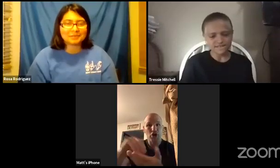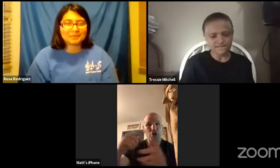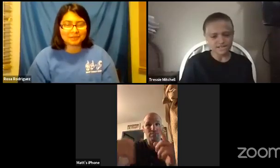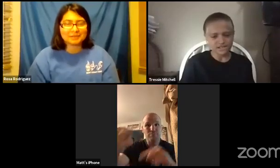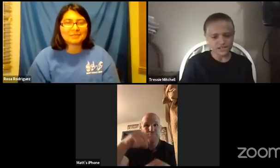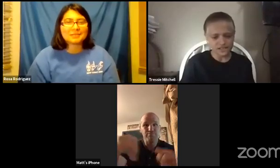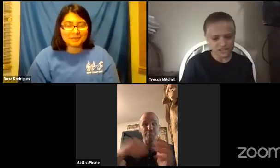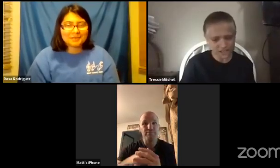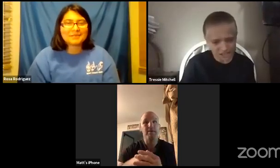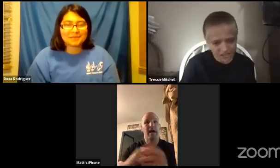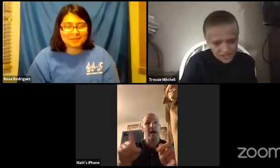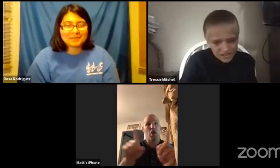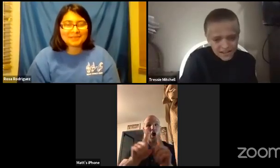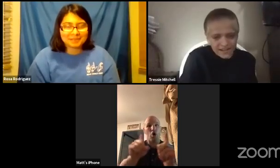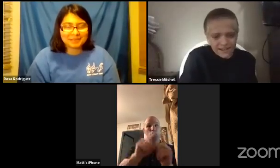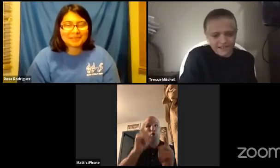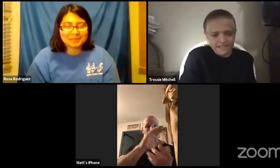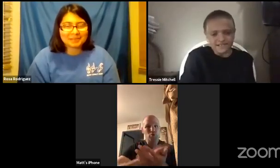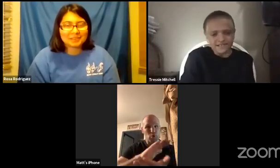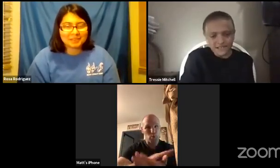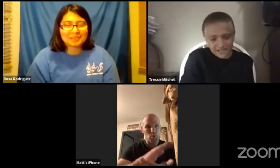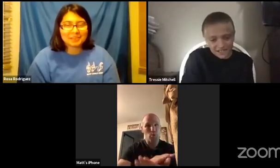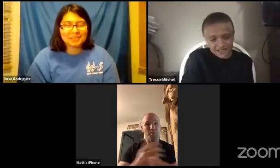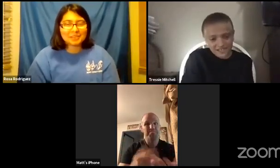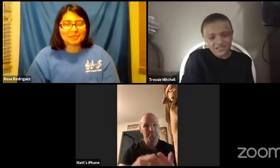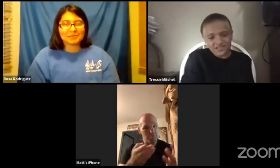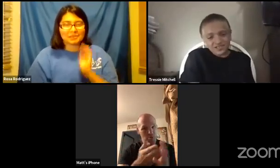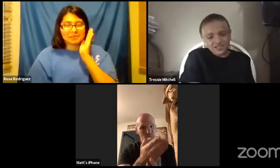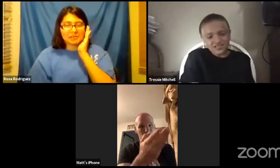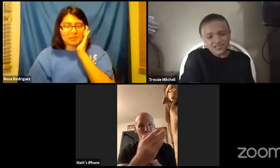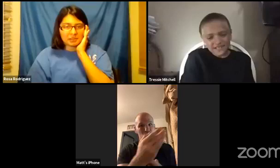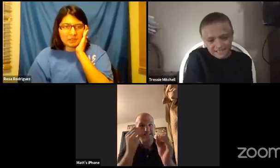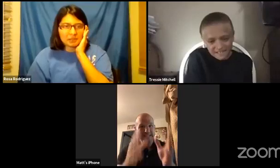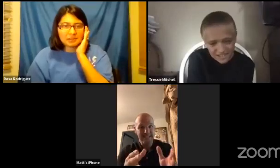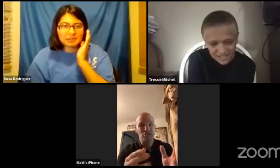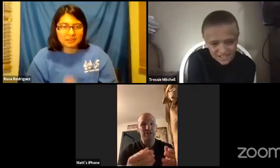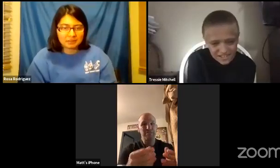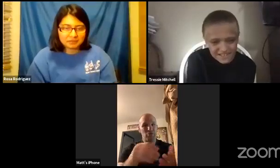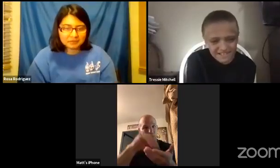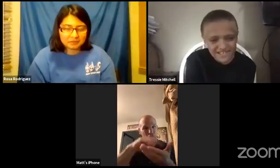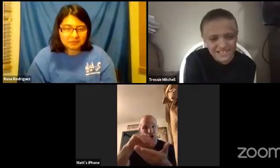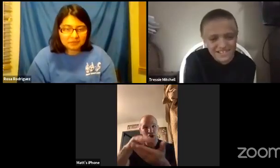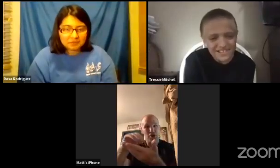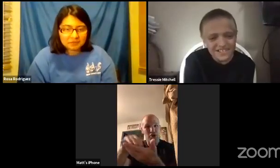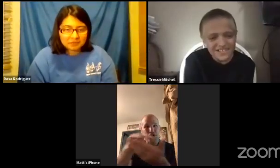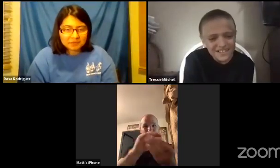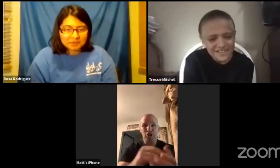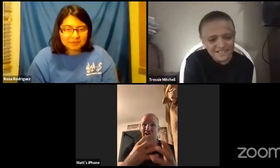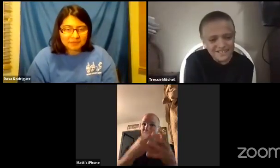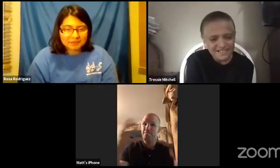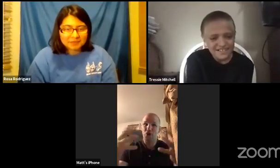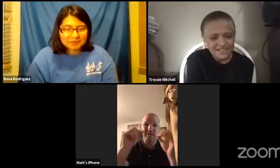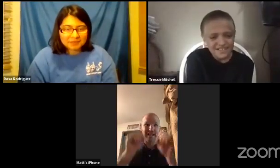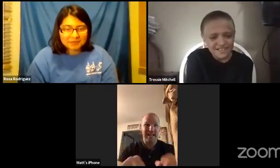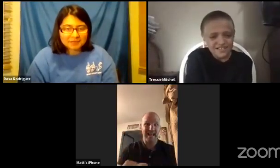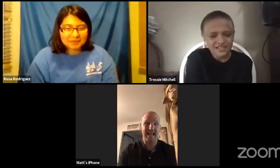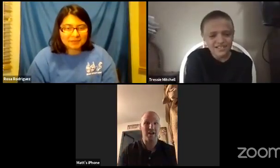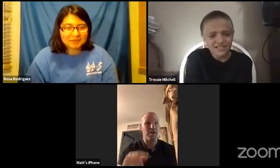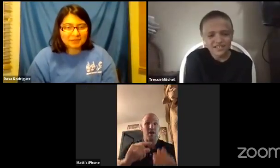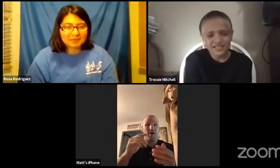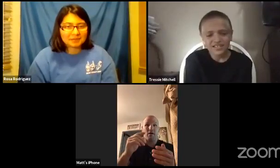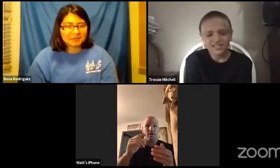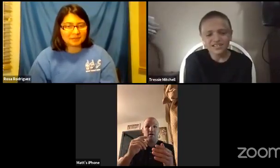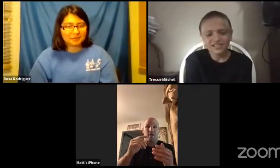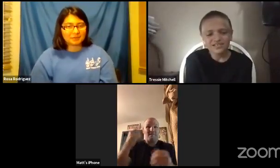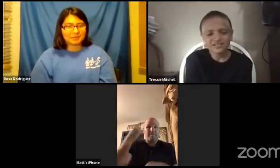Oh, I learned through the deaf community and also in school from my teachers.